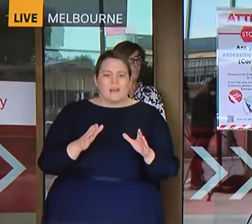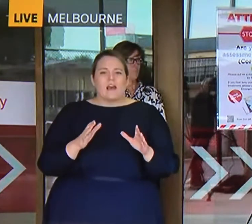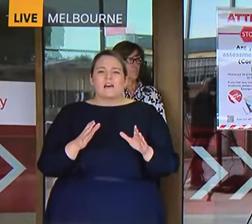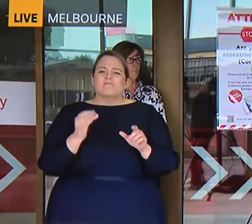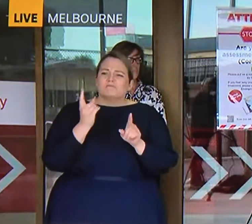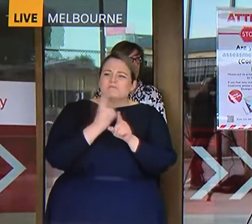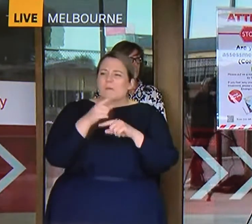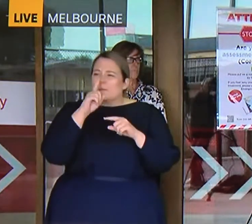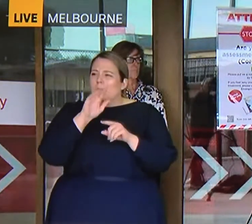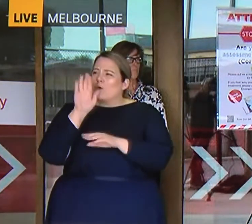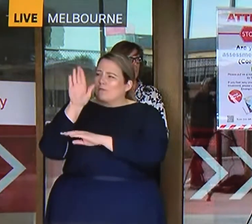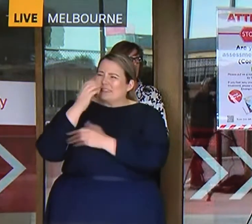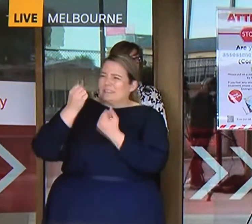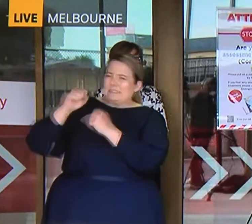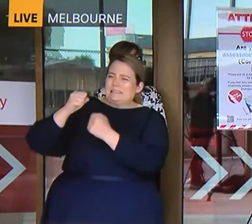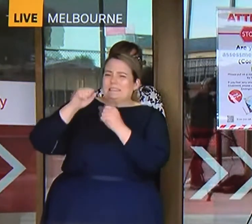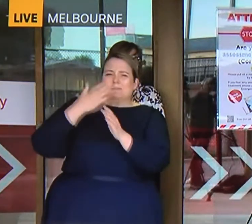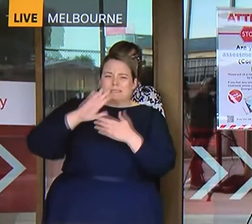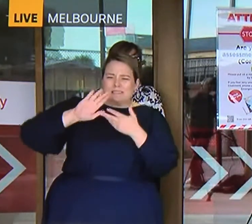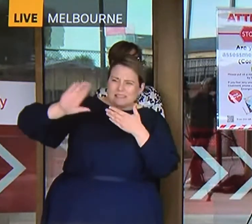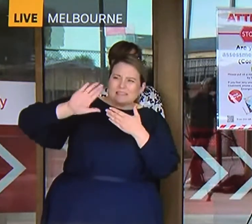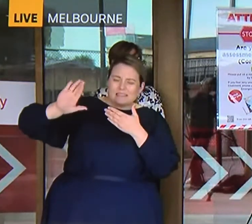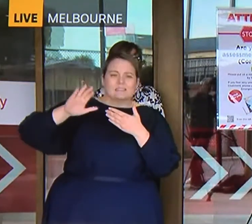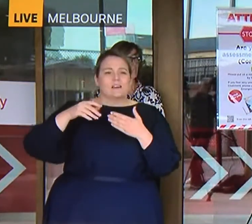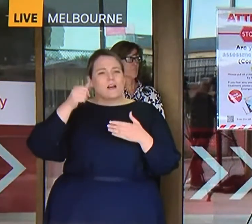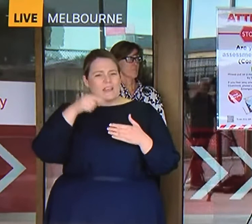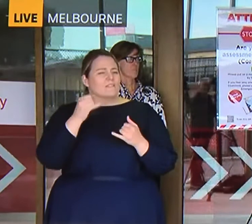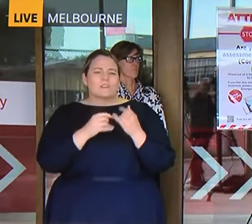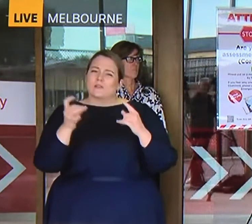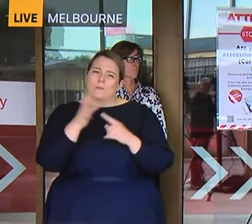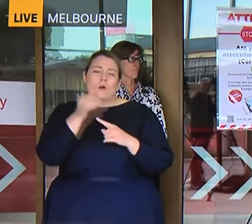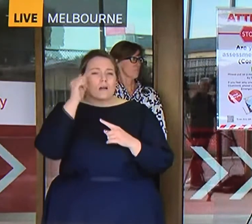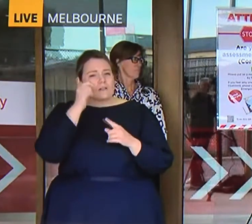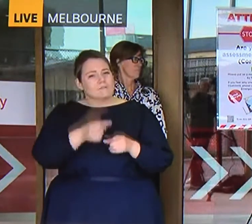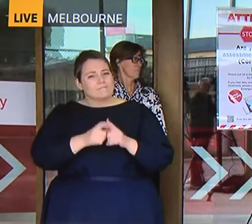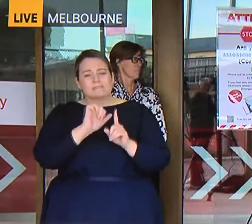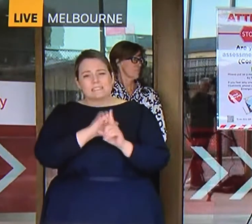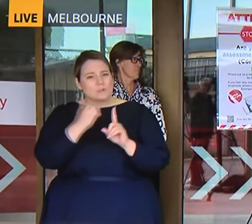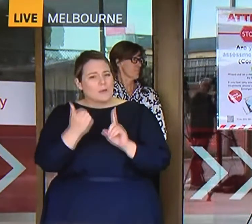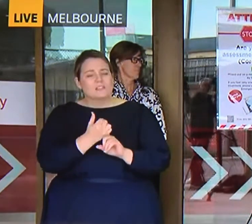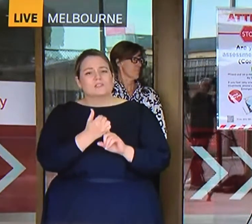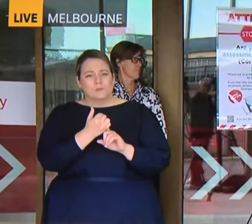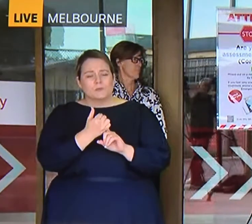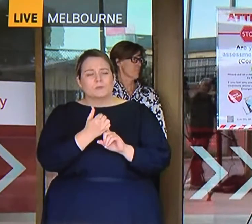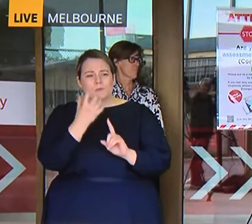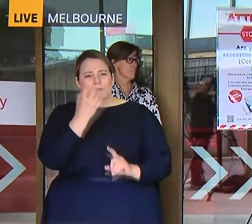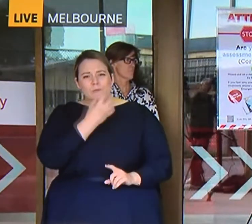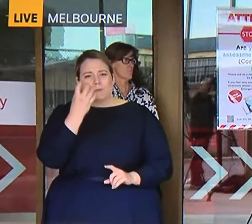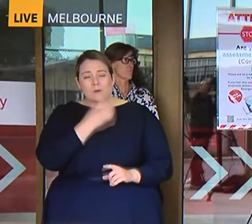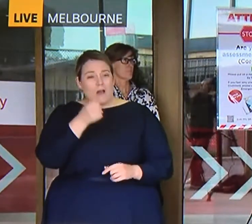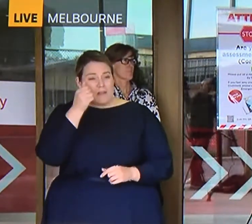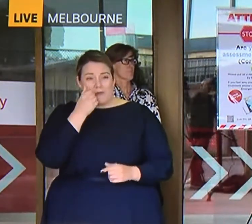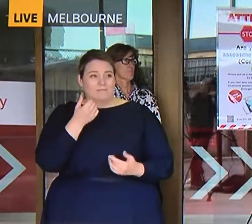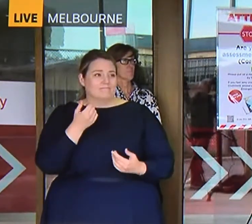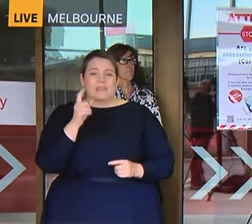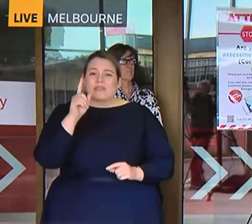around Australia is a critical part of that. I know this has been a very difficult situation. I know that there are some